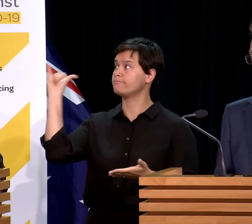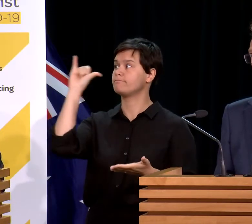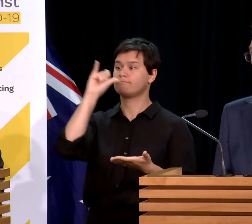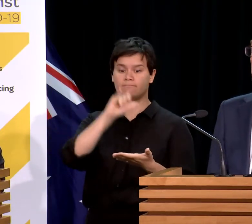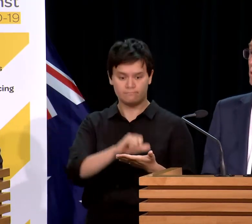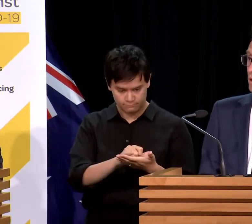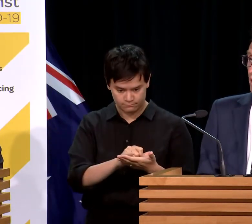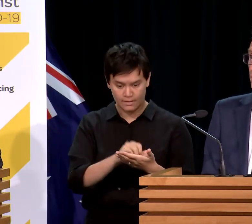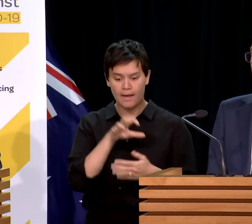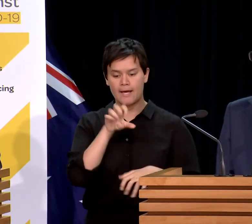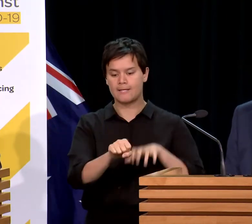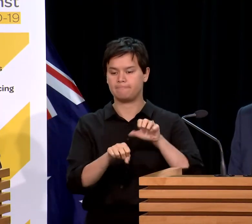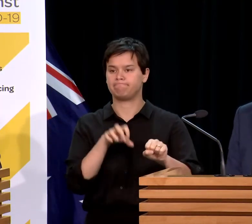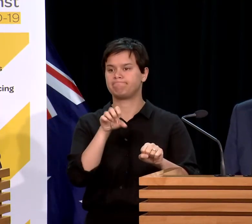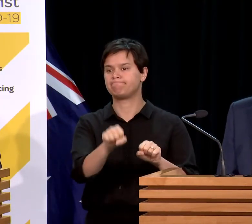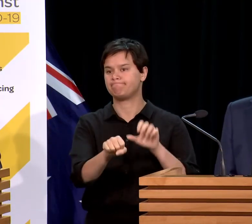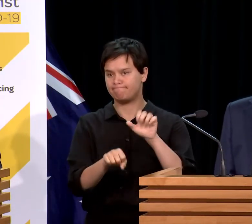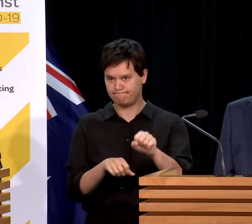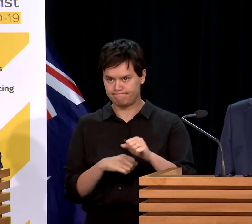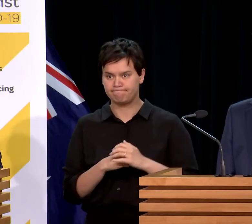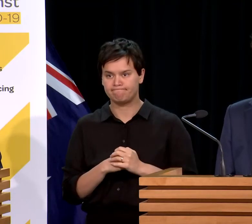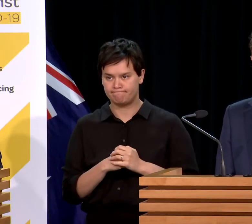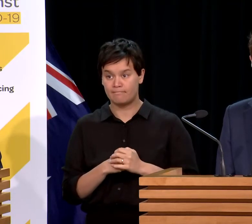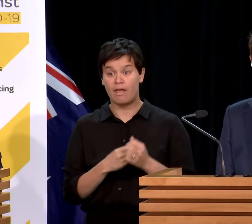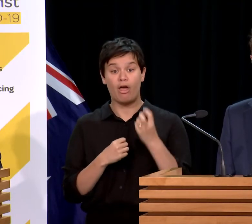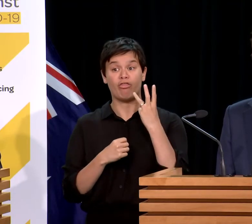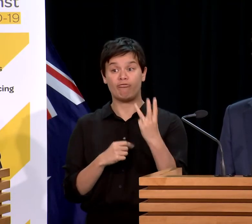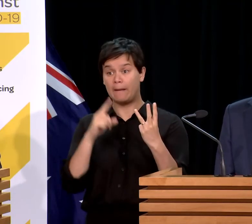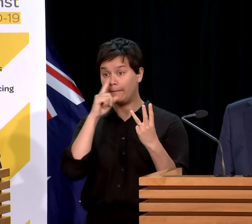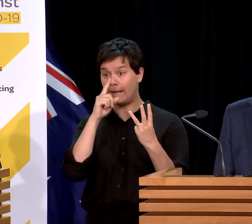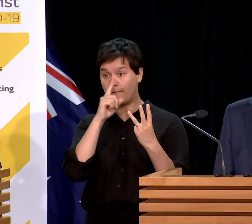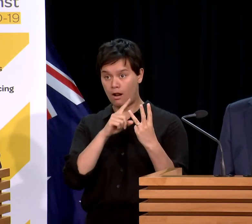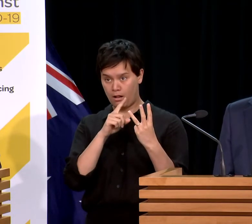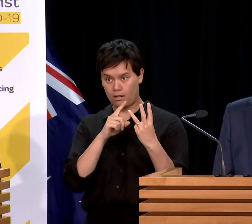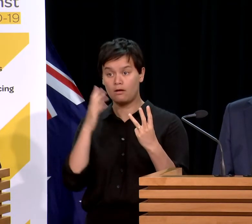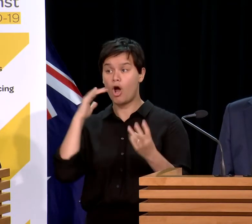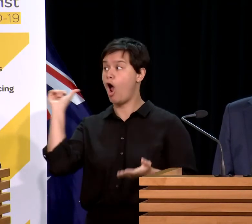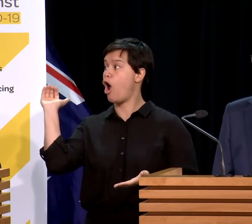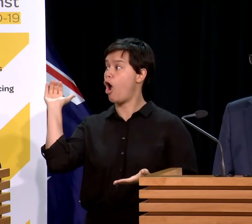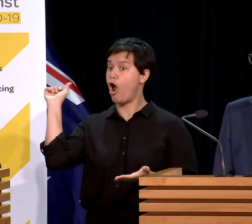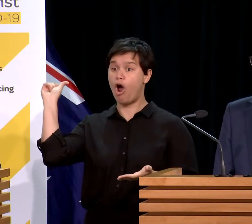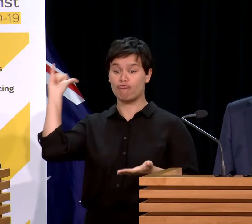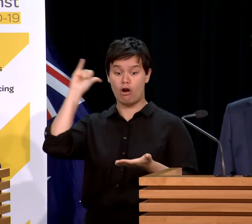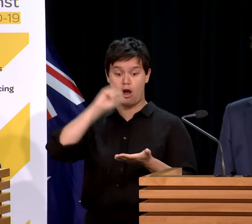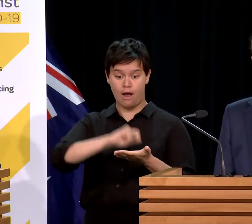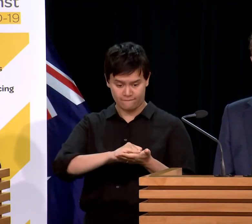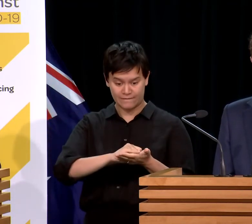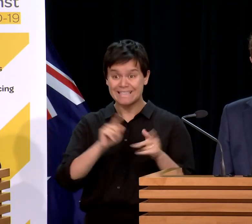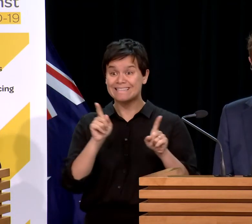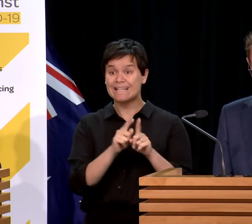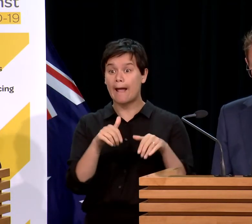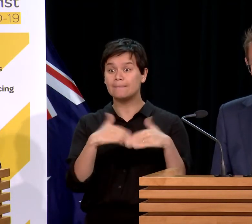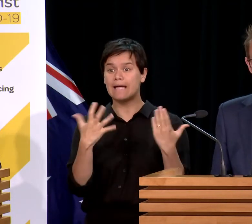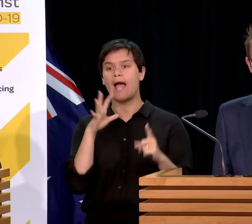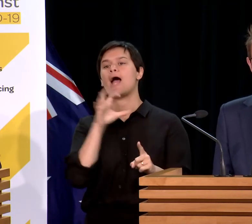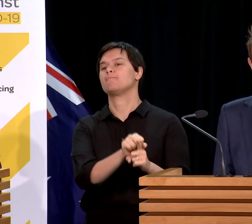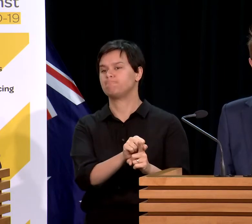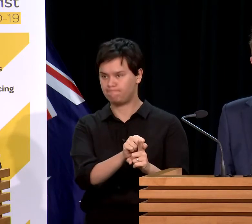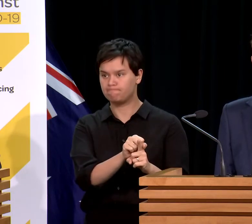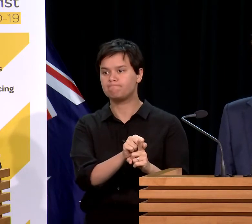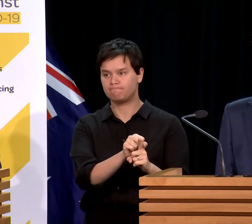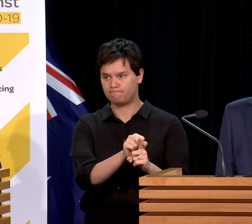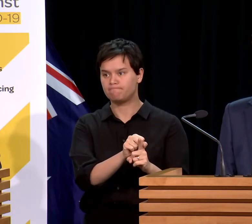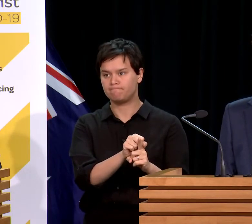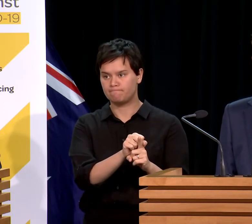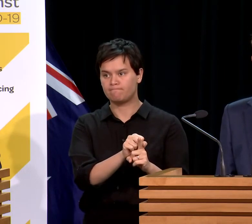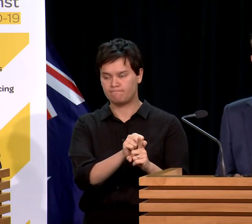those cases actually were detected at day 01 testing. So, again, another indication of our system working well. The